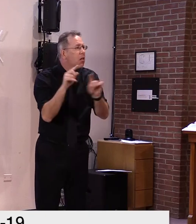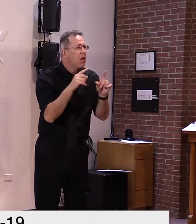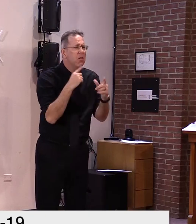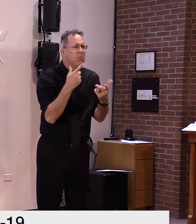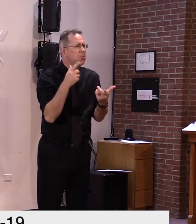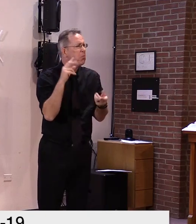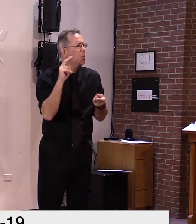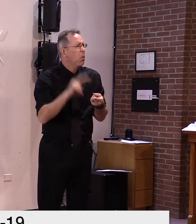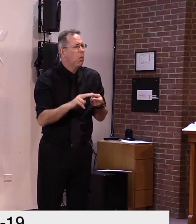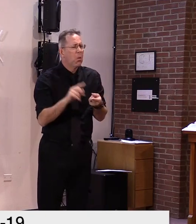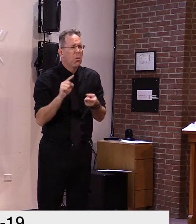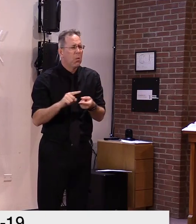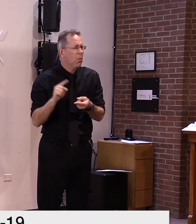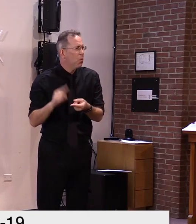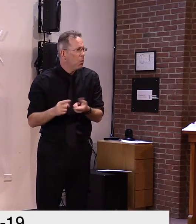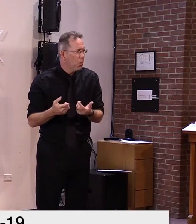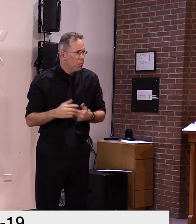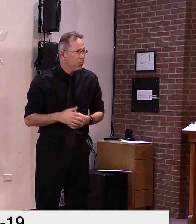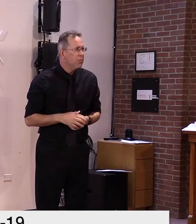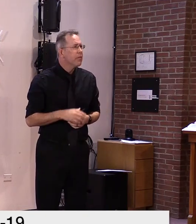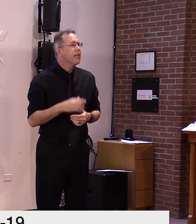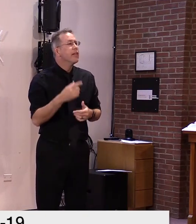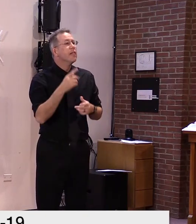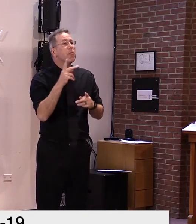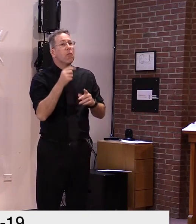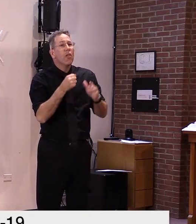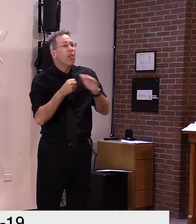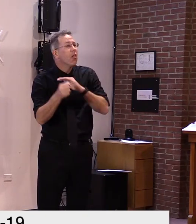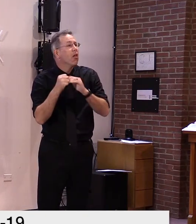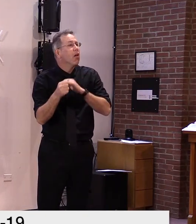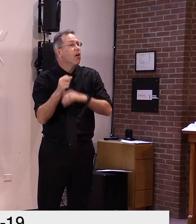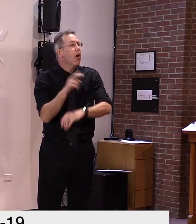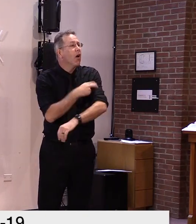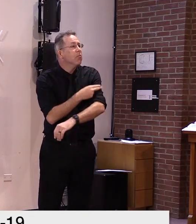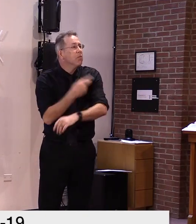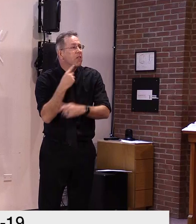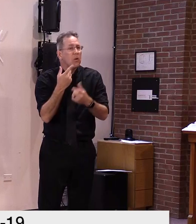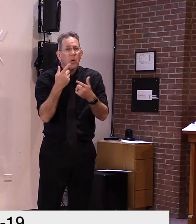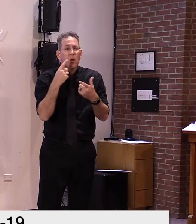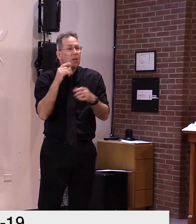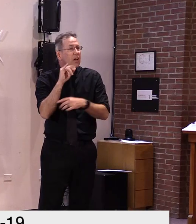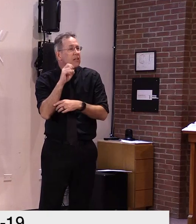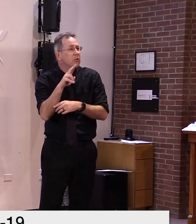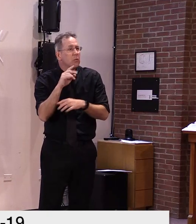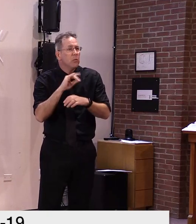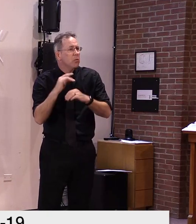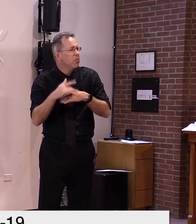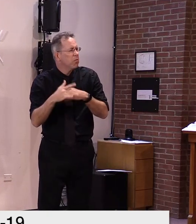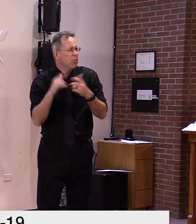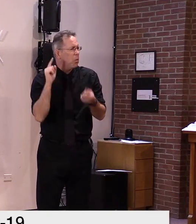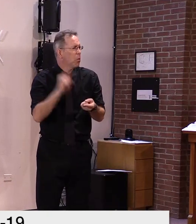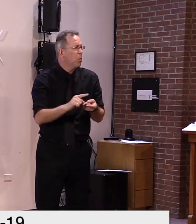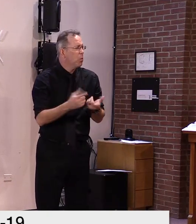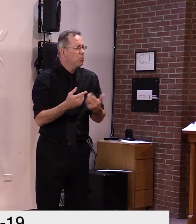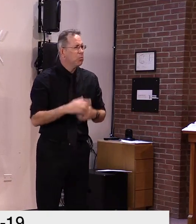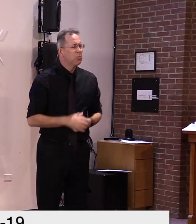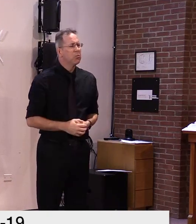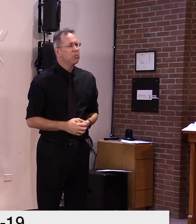have anyone in the hospital today with COVID-19 across the entire state. So positive news on all fronts